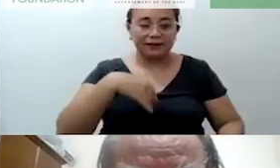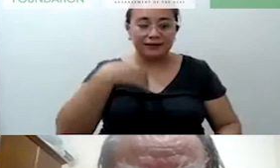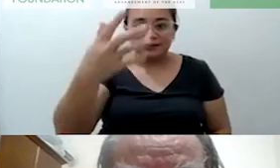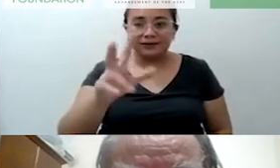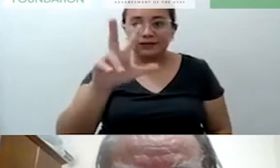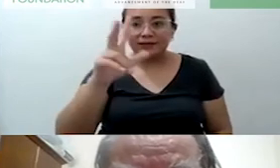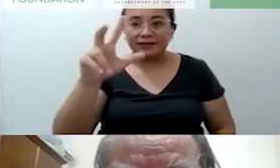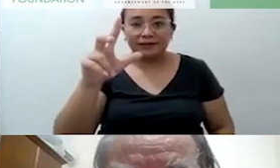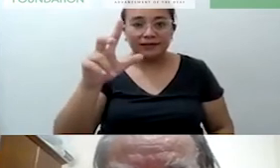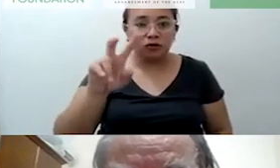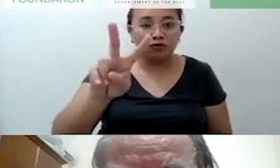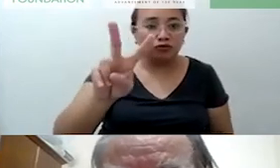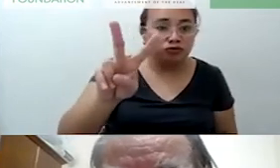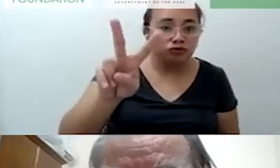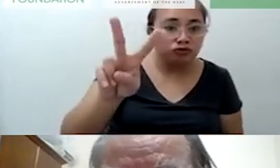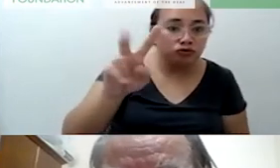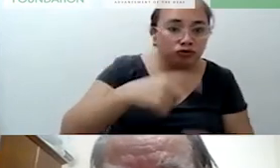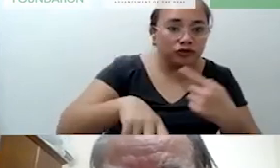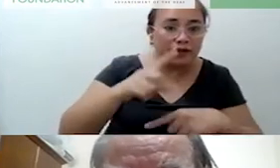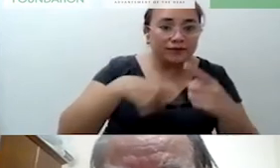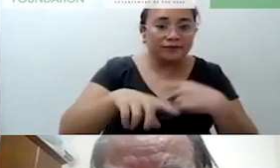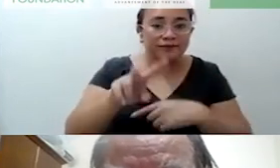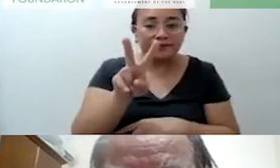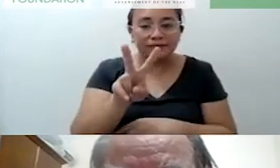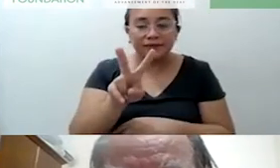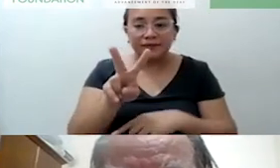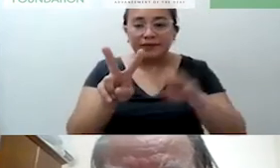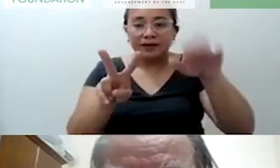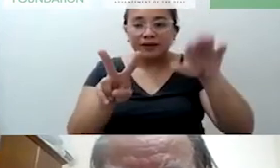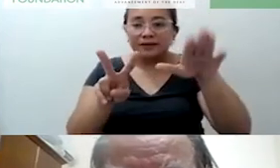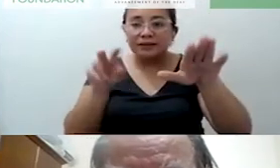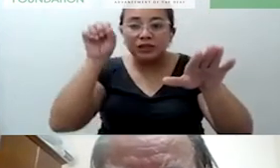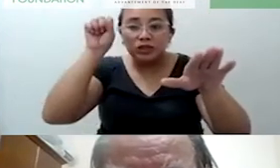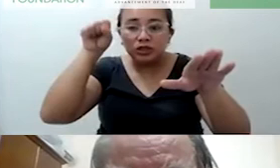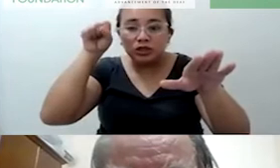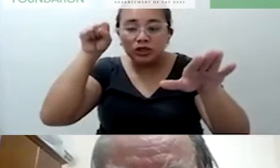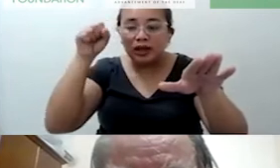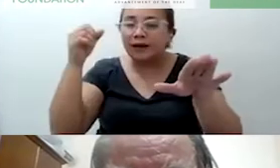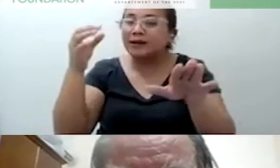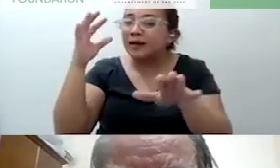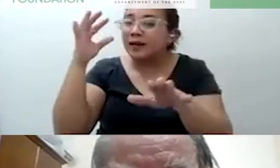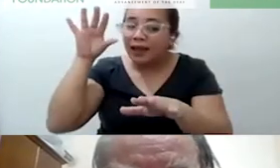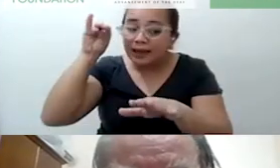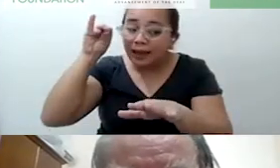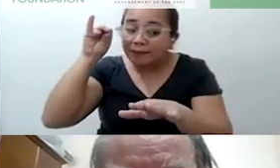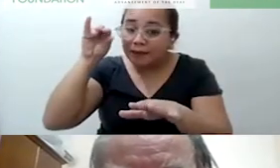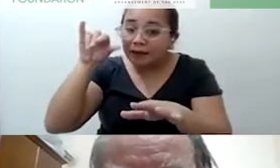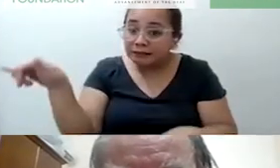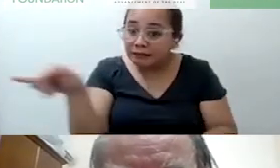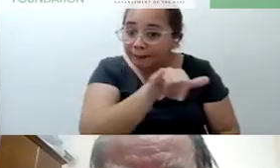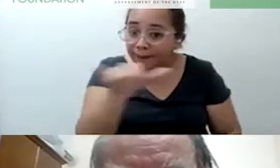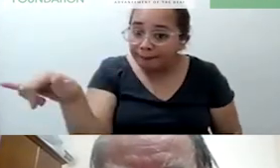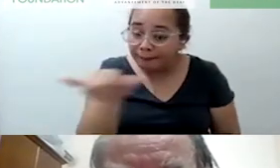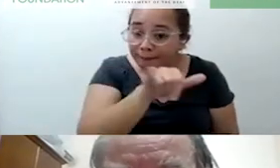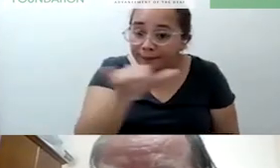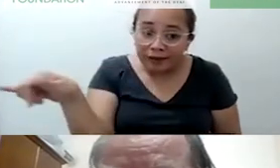signs. And then Nat and Shock's and Yami's group, you have the same two signs, 11 and